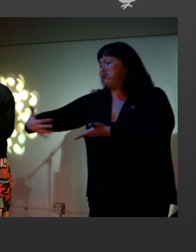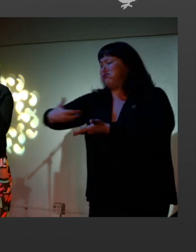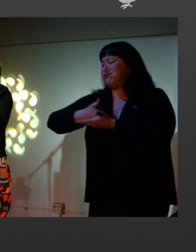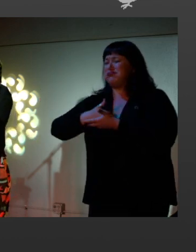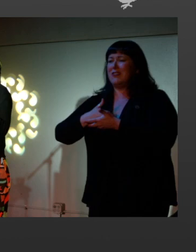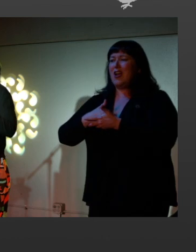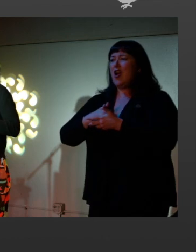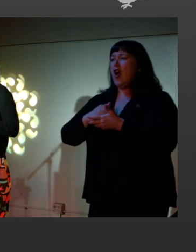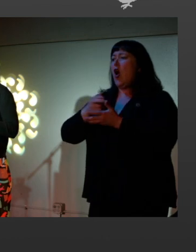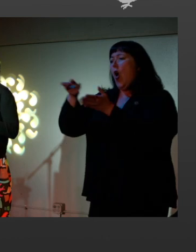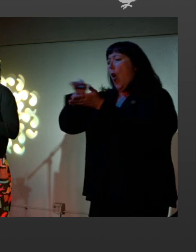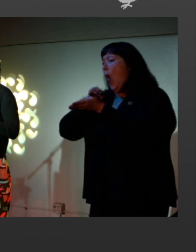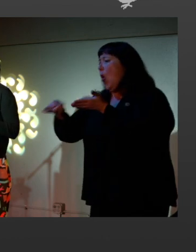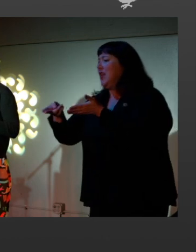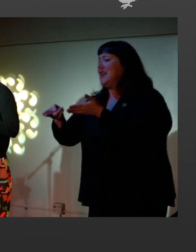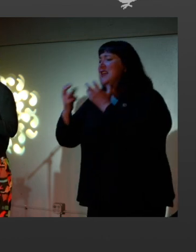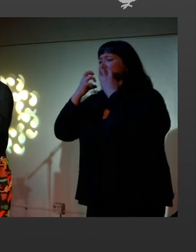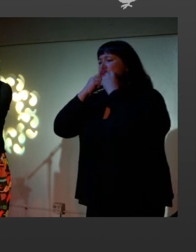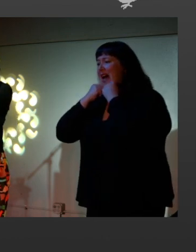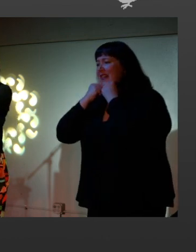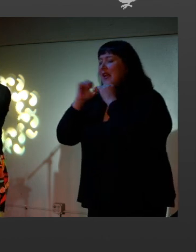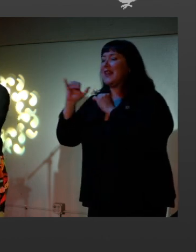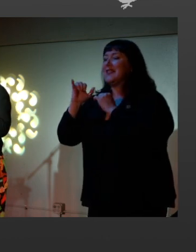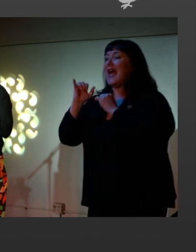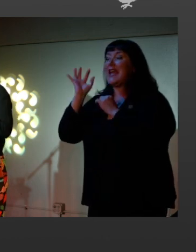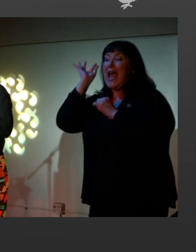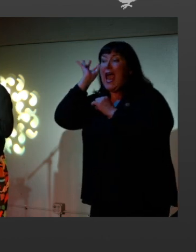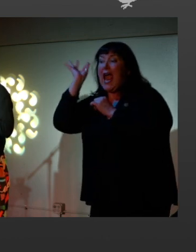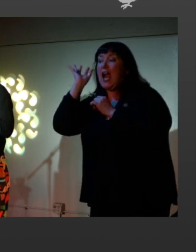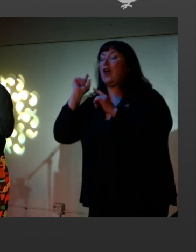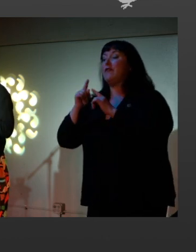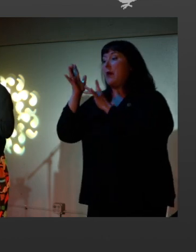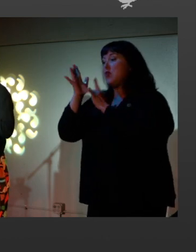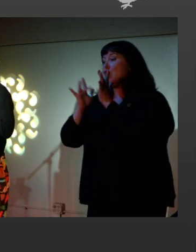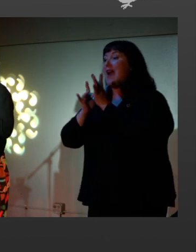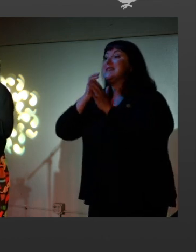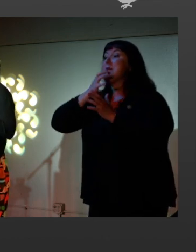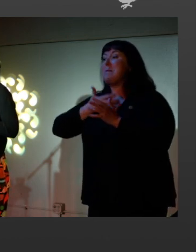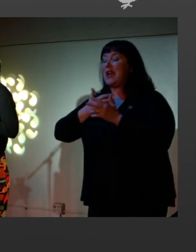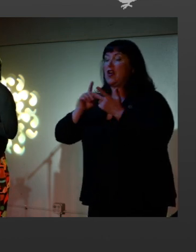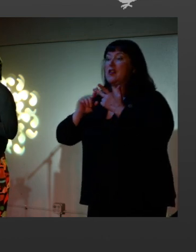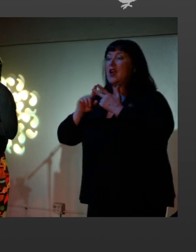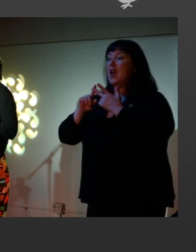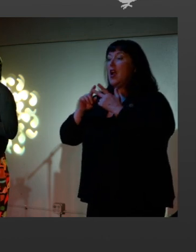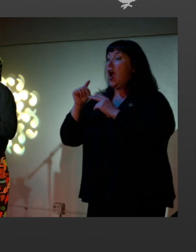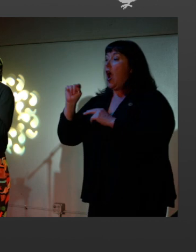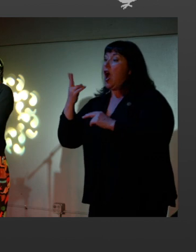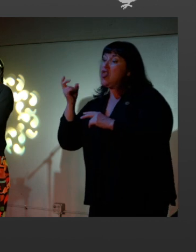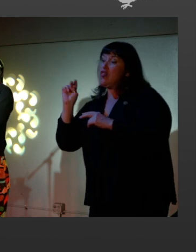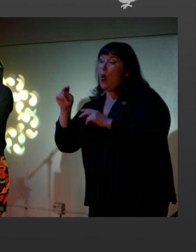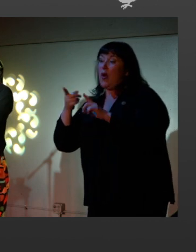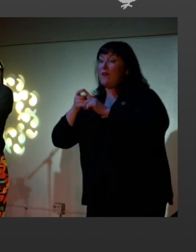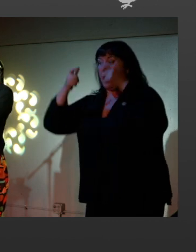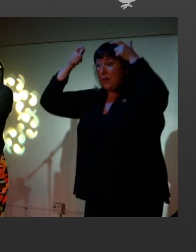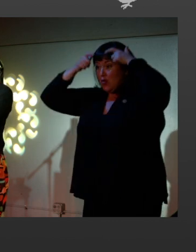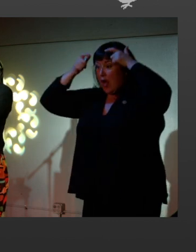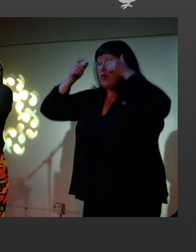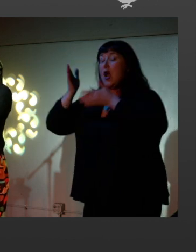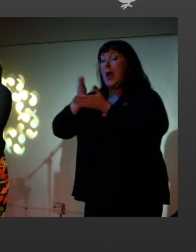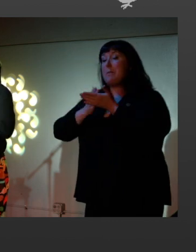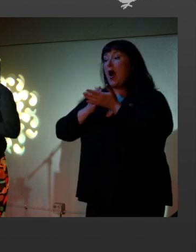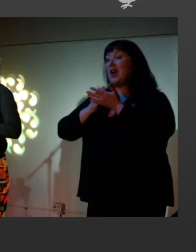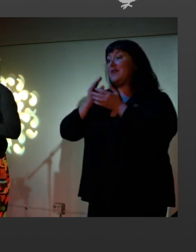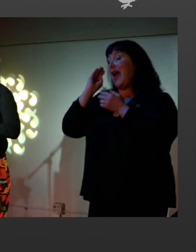a hair from Christ's beard, a thorn from his crown, part of a handkerchief used by the Virgin Mary